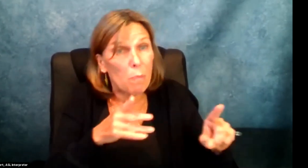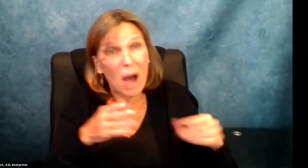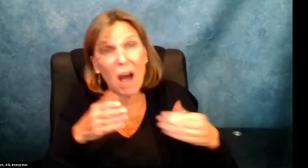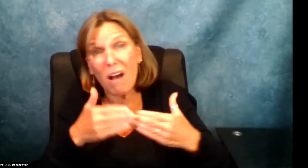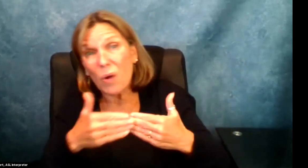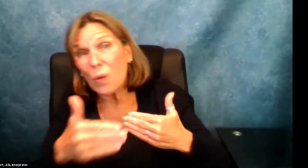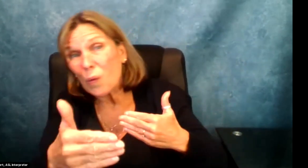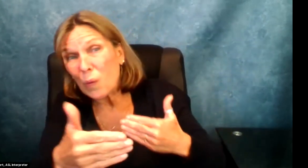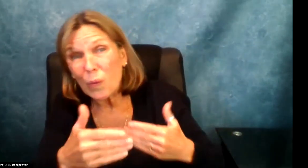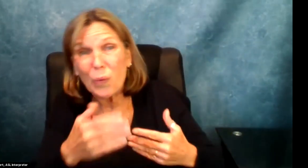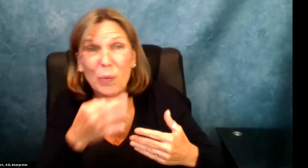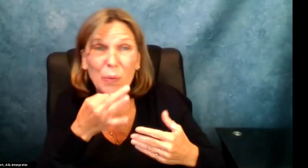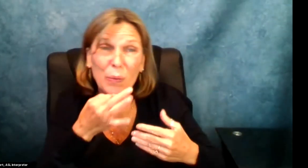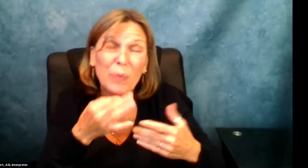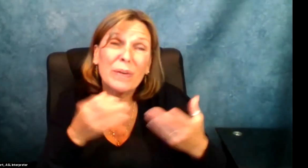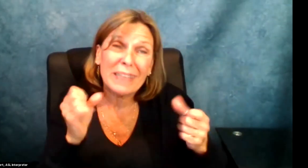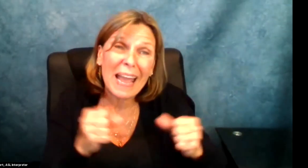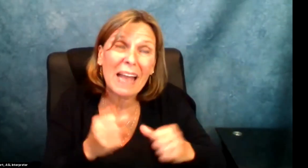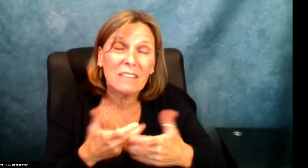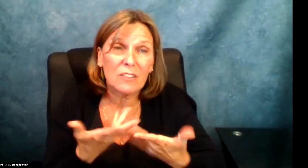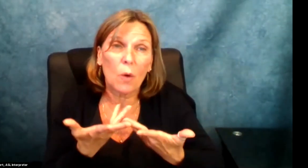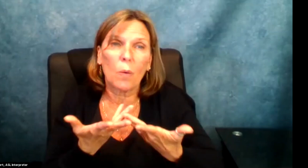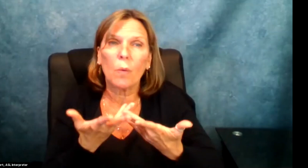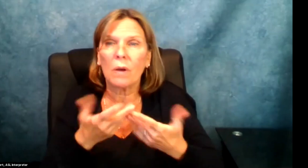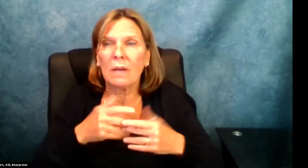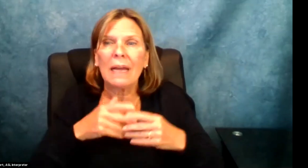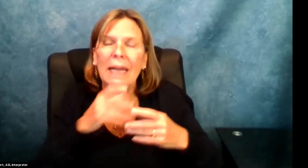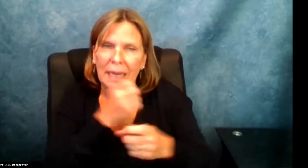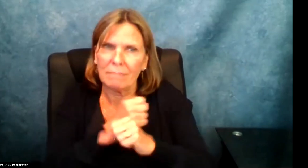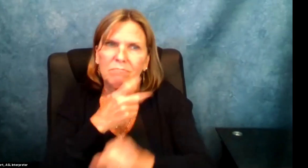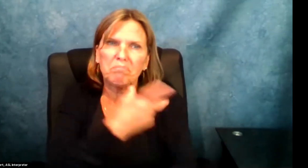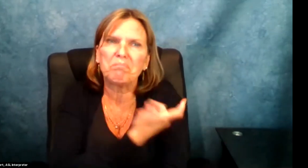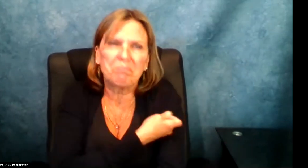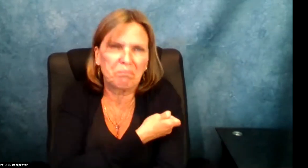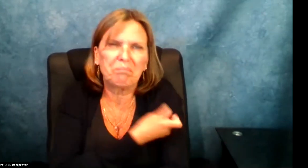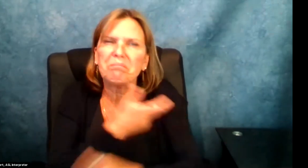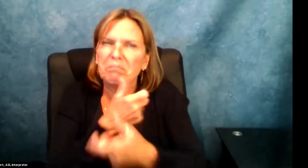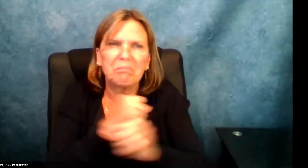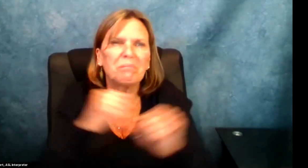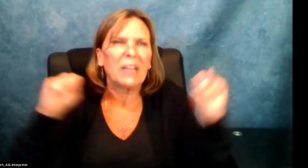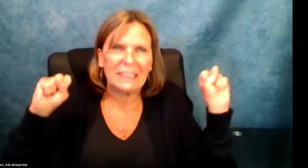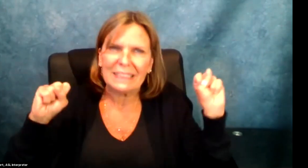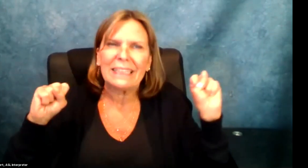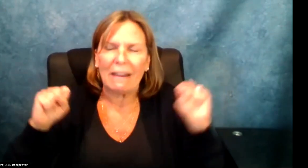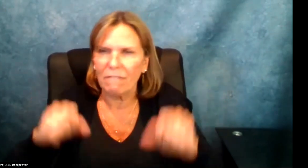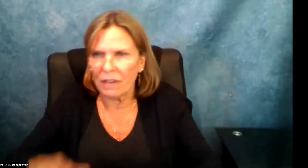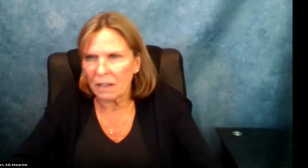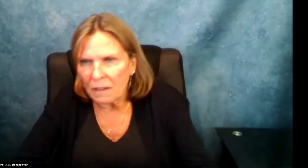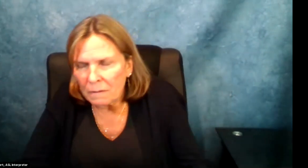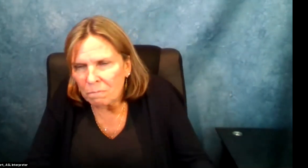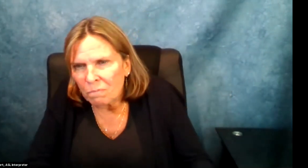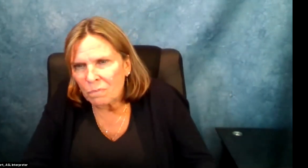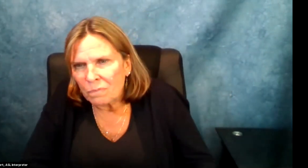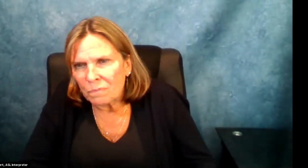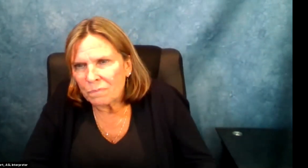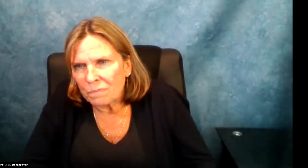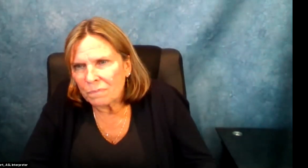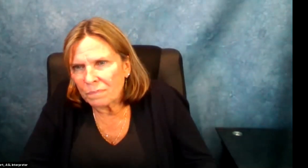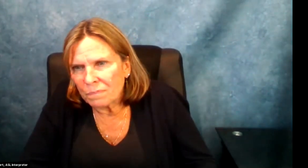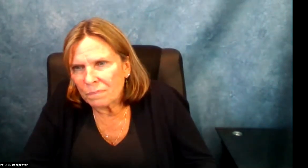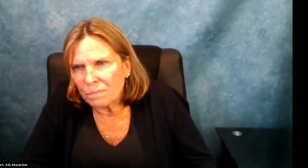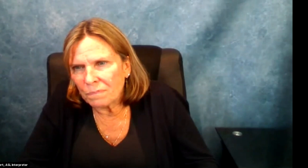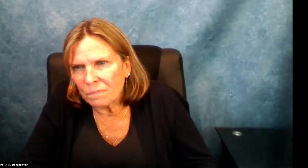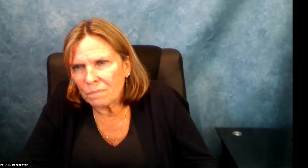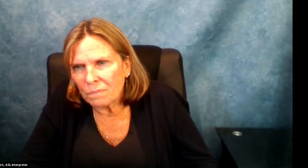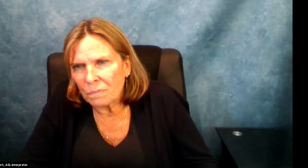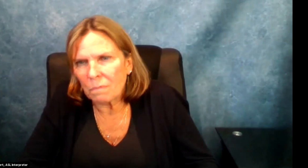Thank you both for that. Some of the questions are coming just to me, so I'm gonna read some of those out. This is along the same